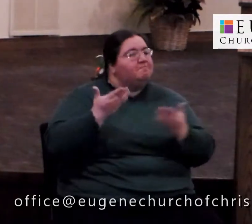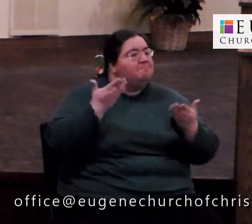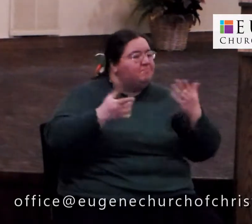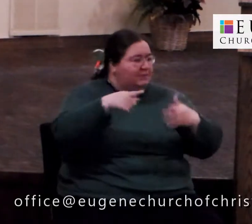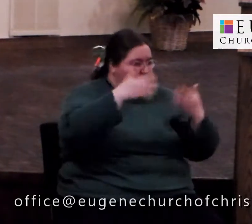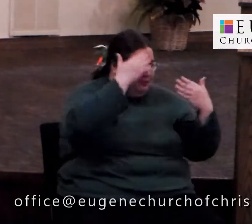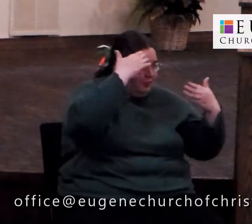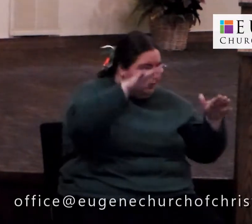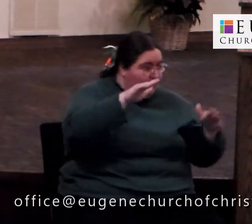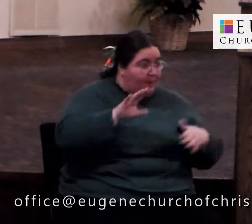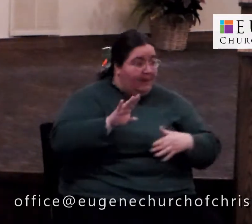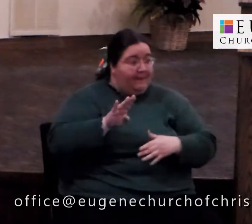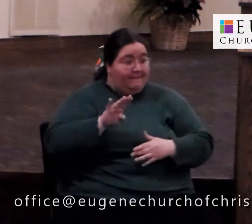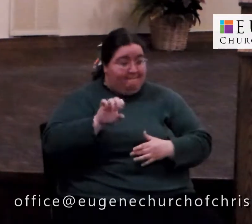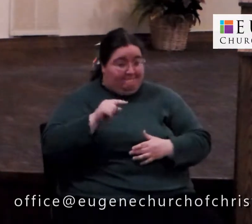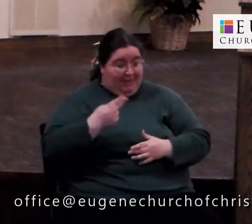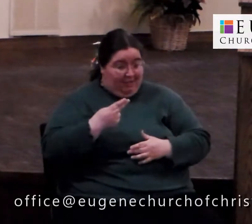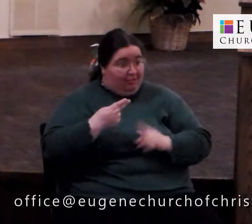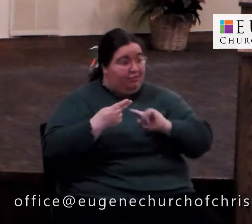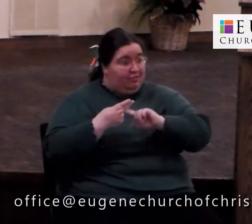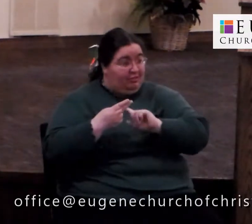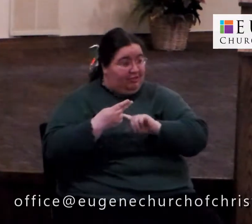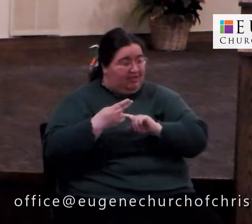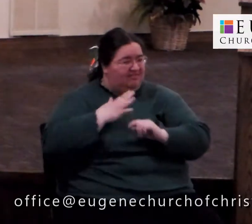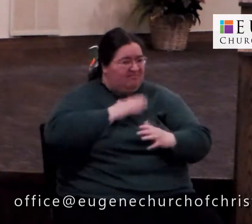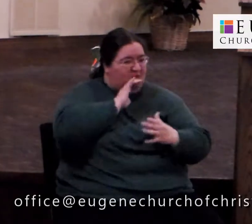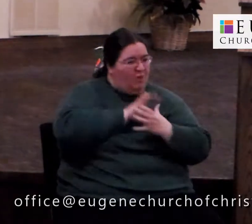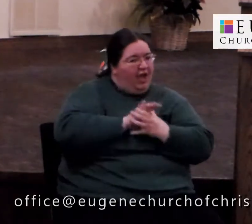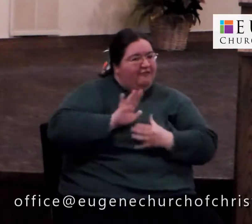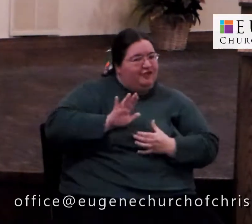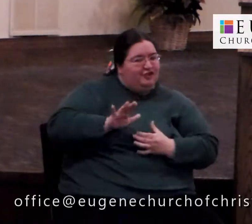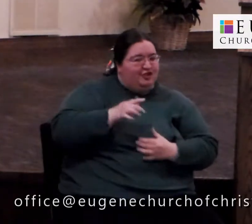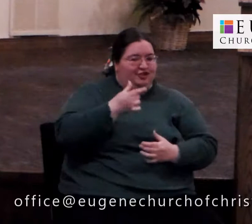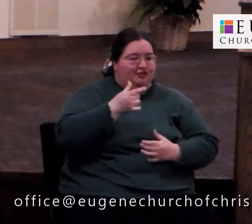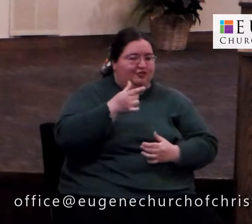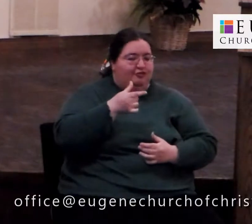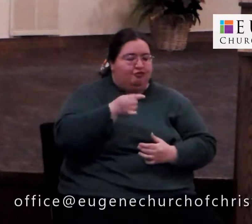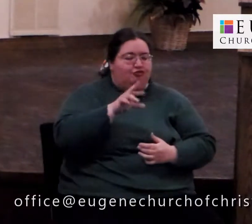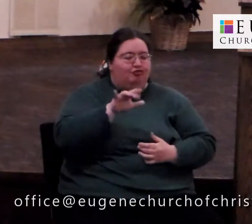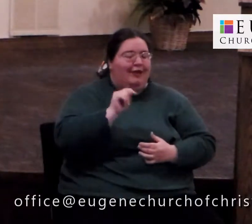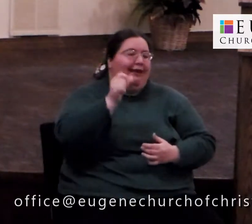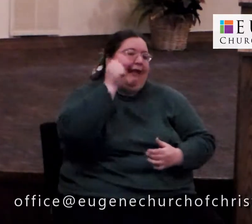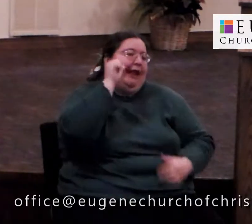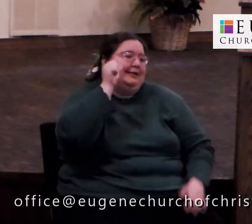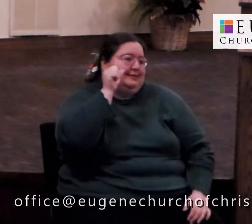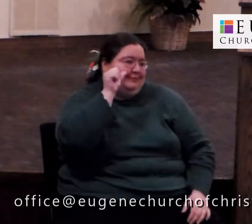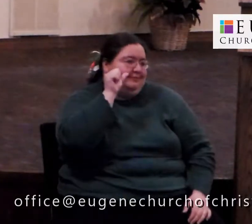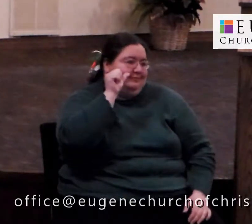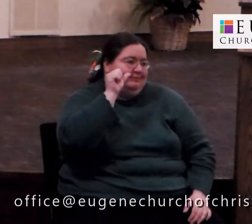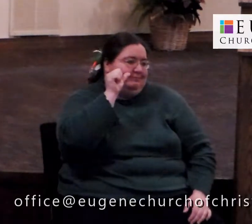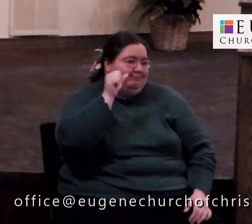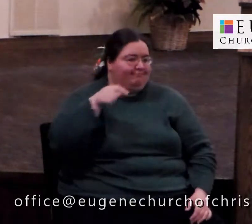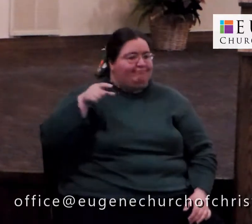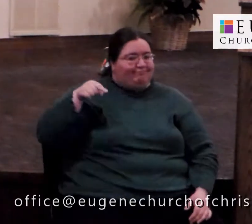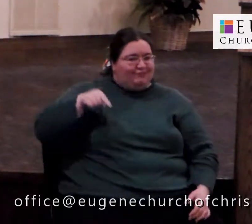Beth as her secret sister. Now, if you don't know, if you're visiting or if you just haven't figured out the connection yet, Beth is my wife's great